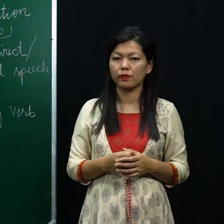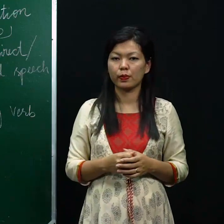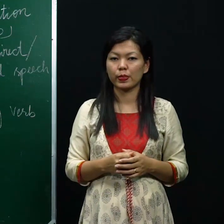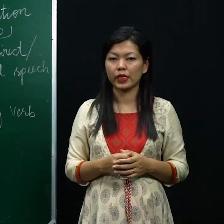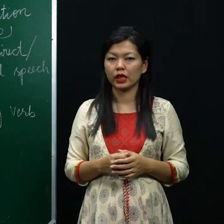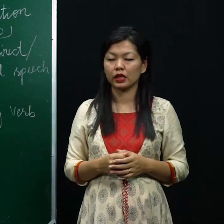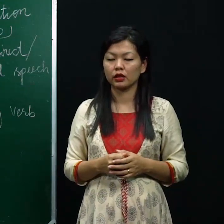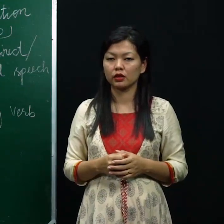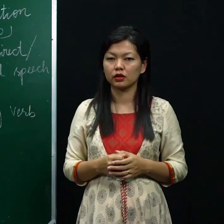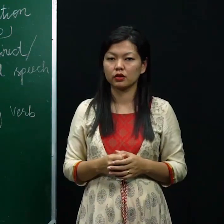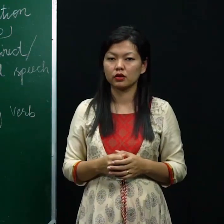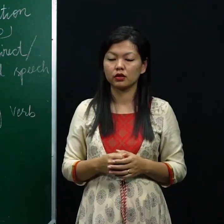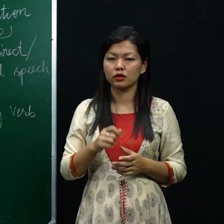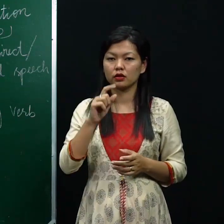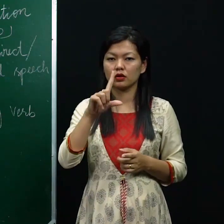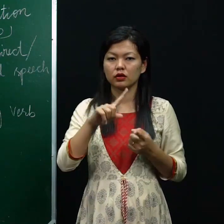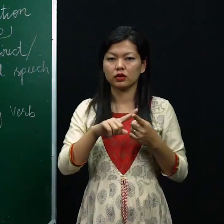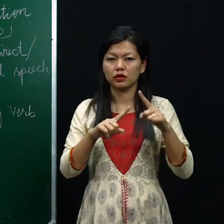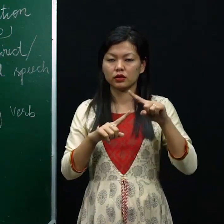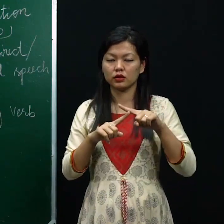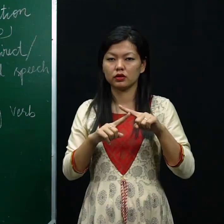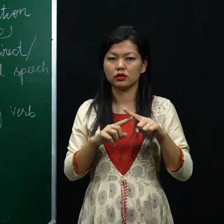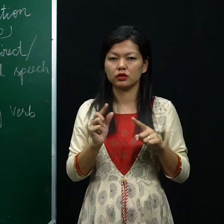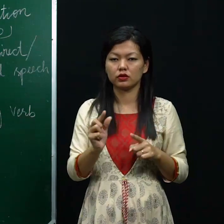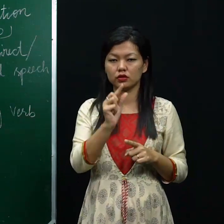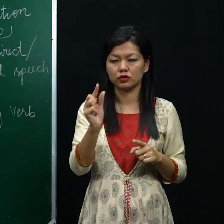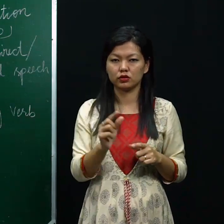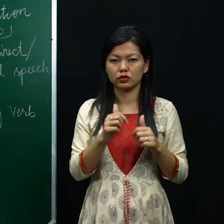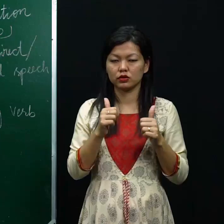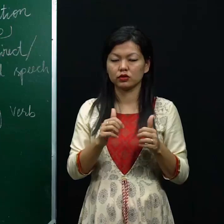name. Let me use that sentence because that is going to be more simpler.